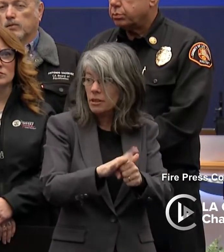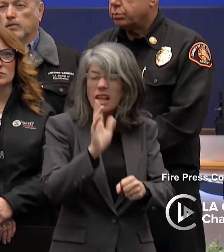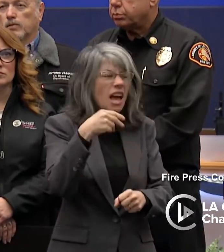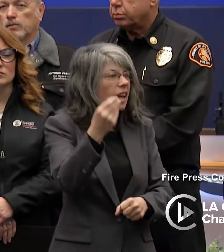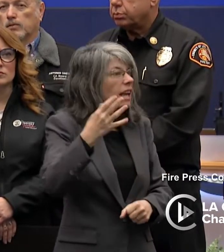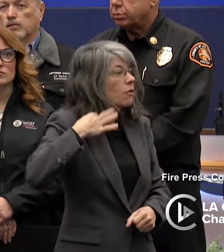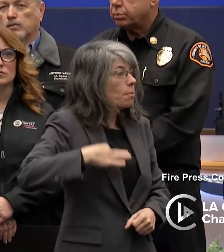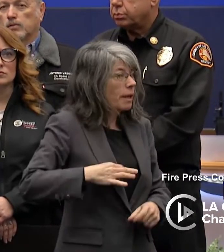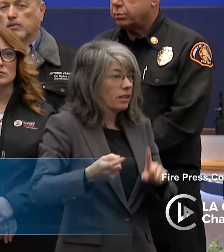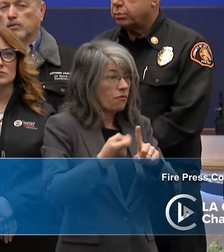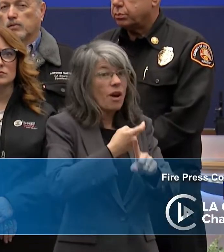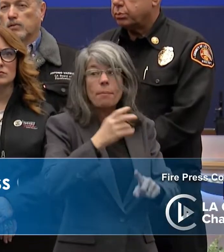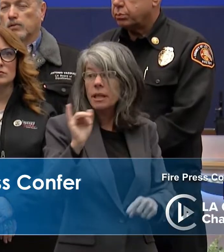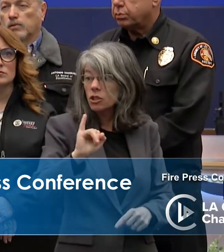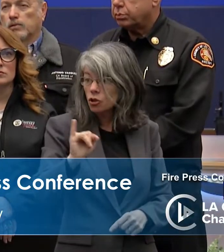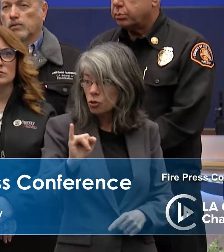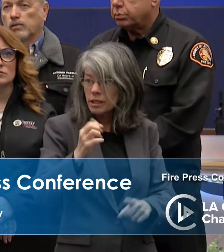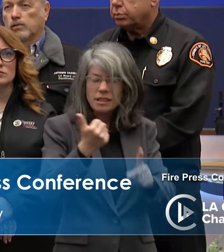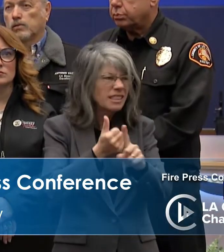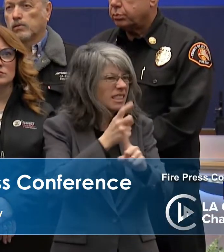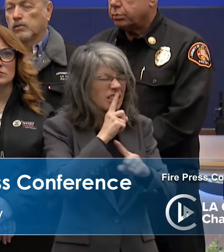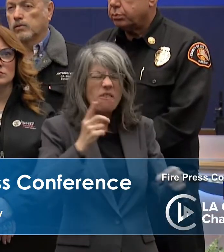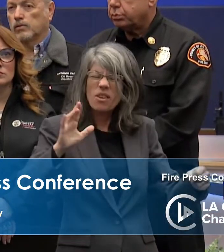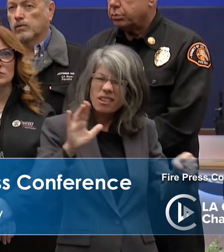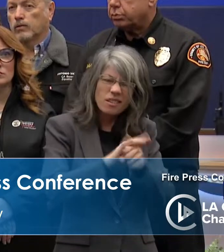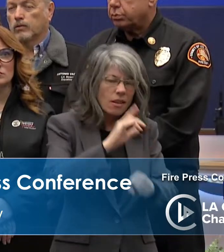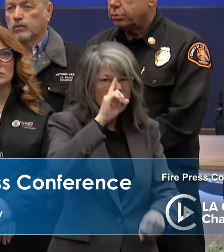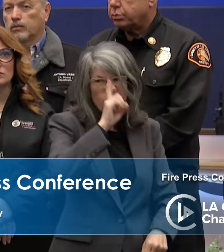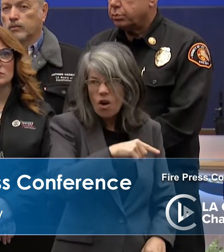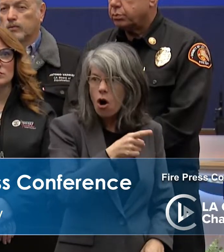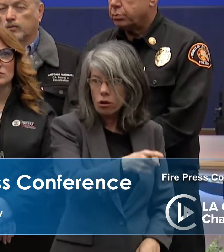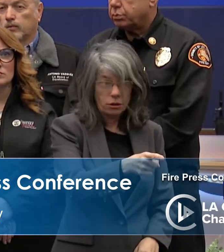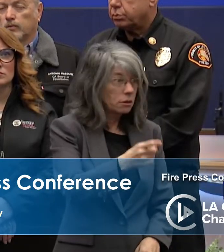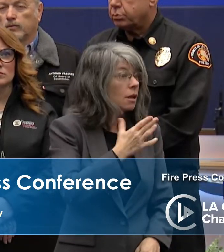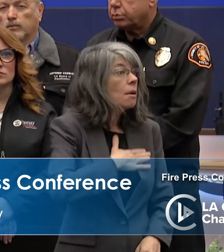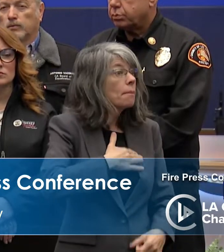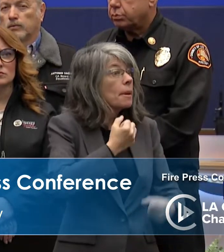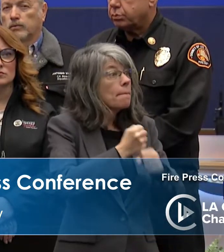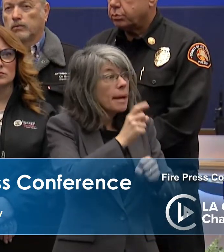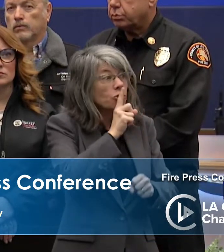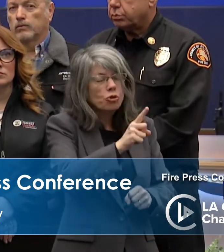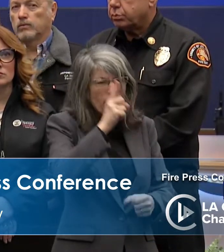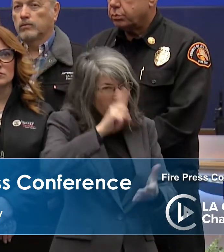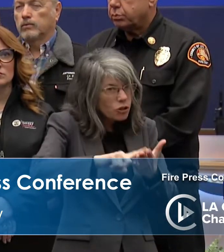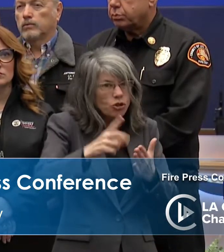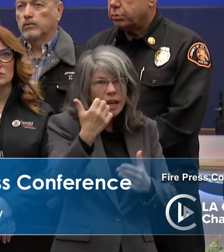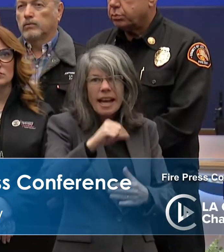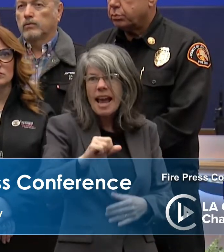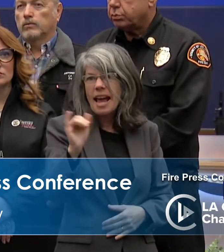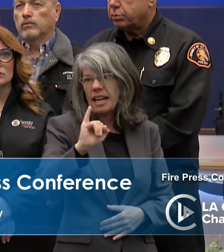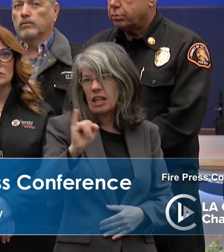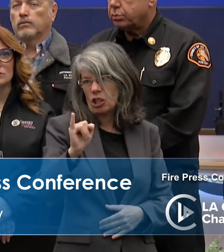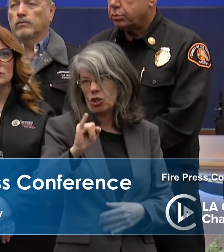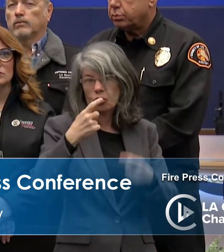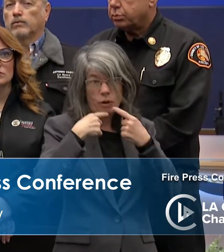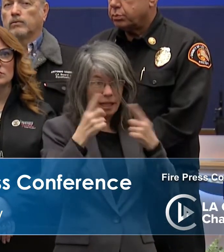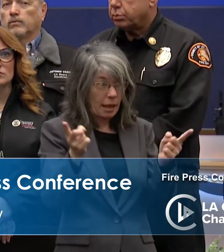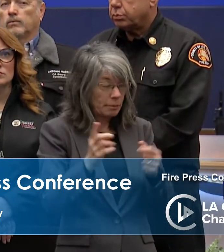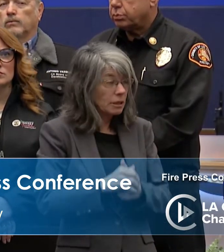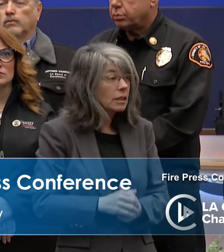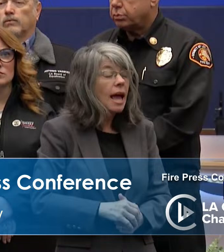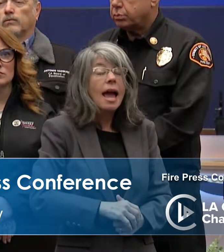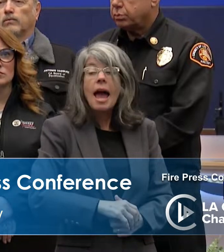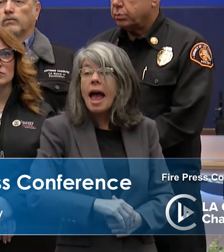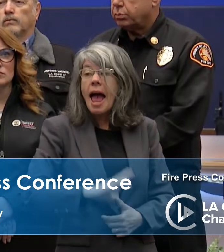certain benefits from insurance that are completely false. Make sure you check out any insurance claims. And